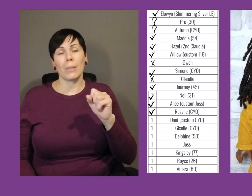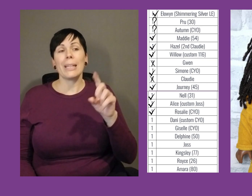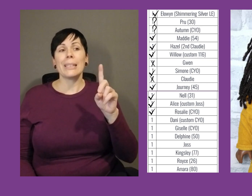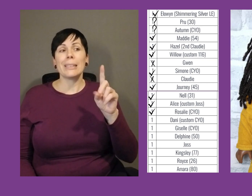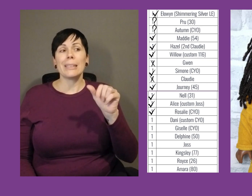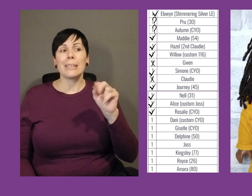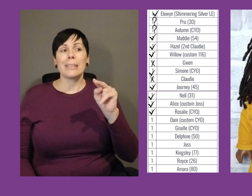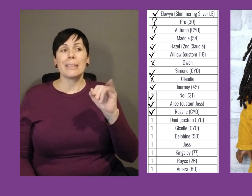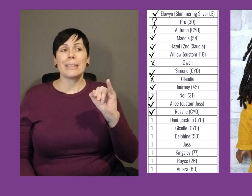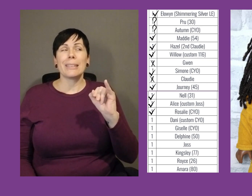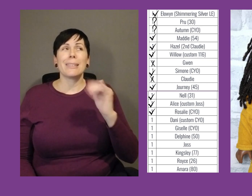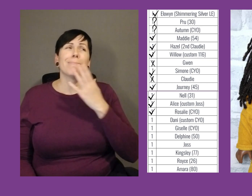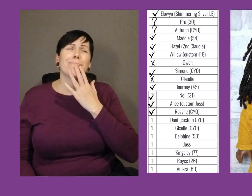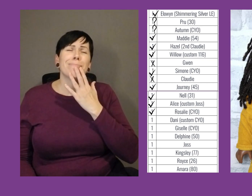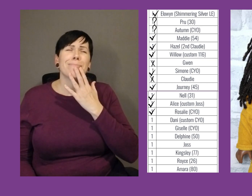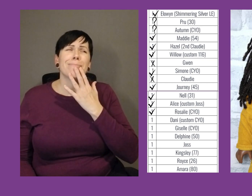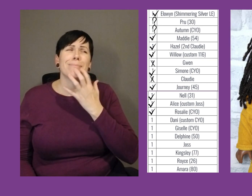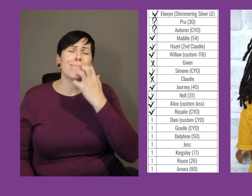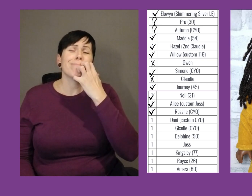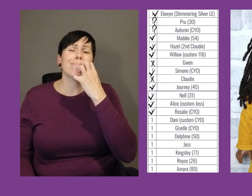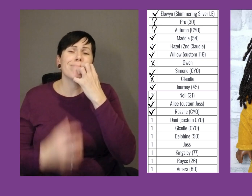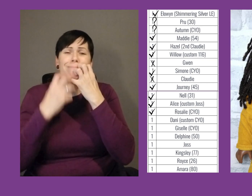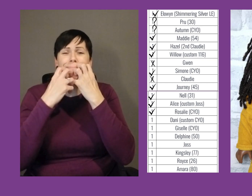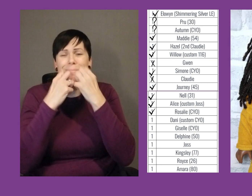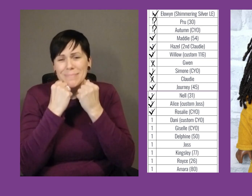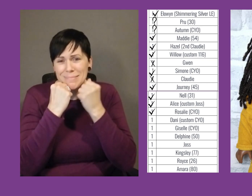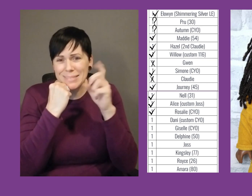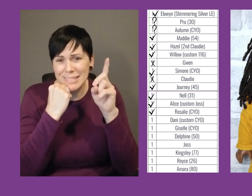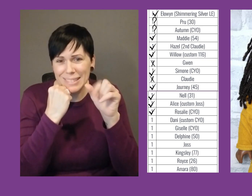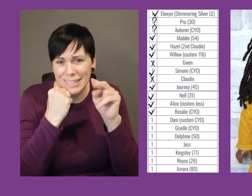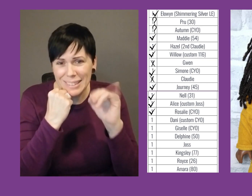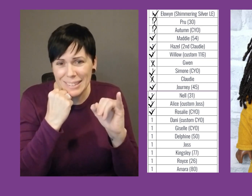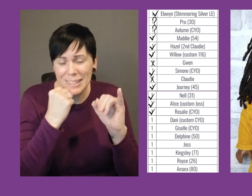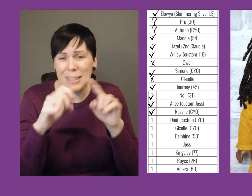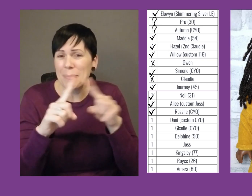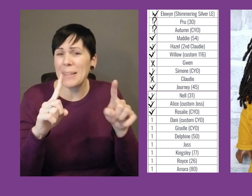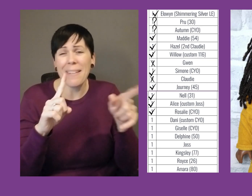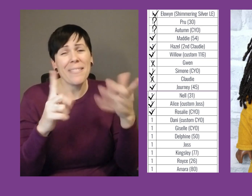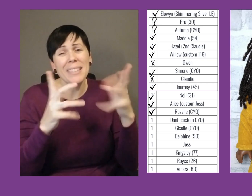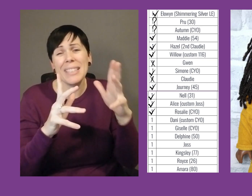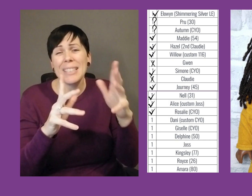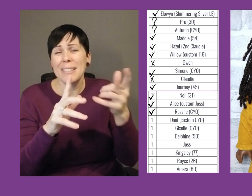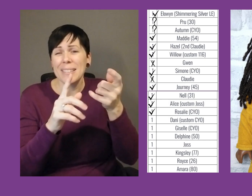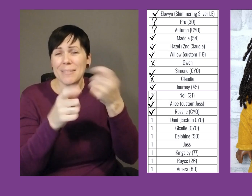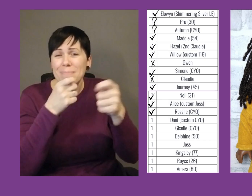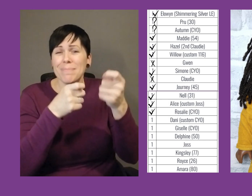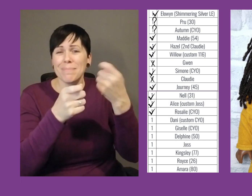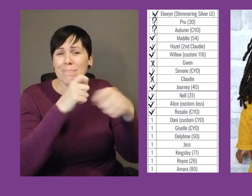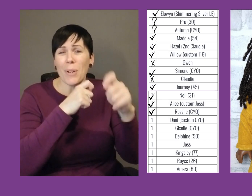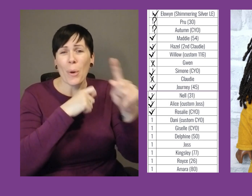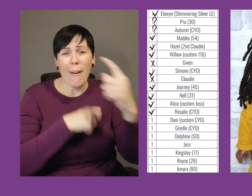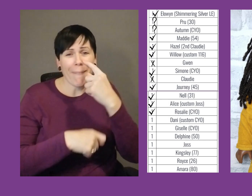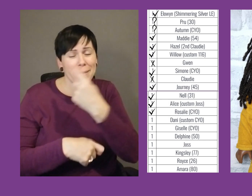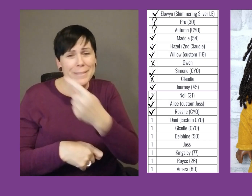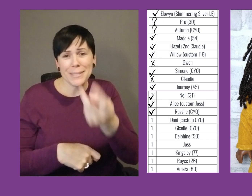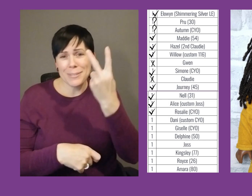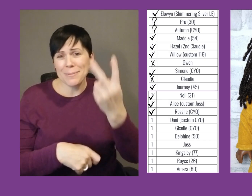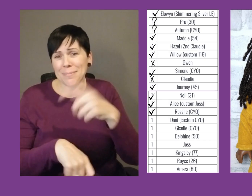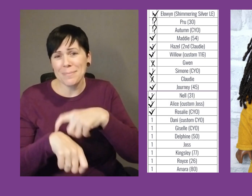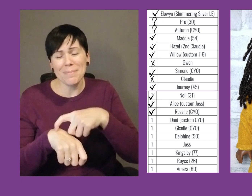Danny, I love Danny so much, but I have switched out that doll's eyes twice, and I still don't feel like I